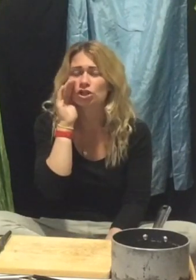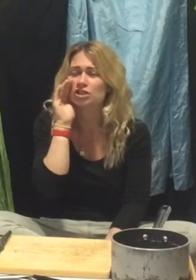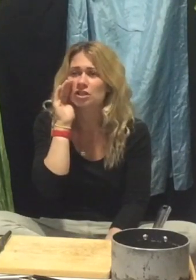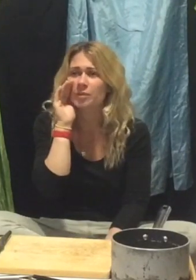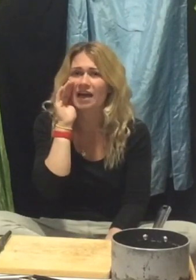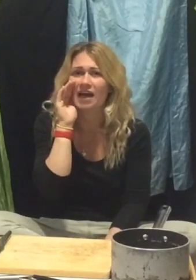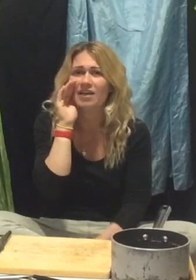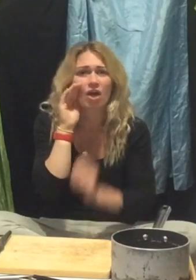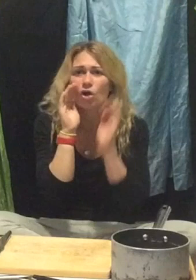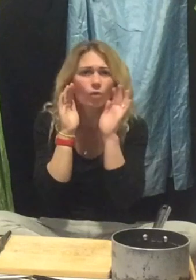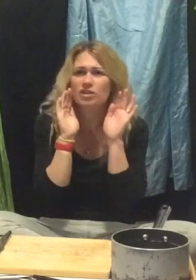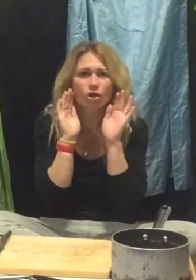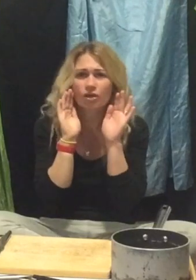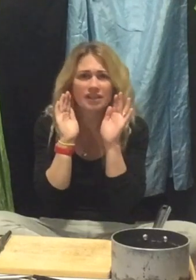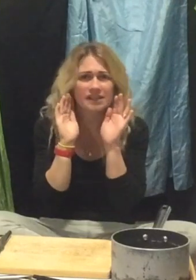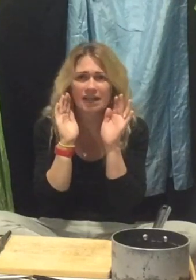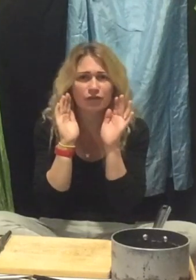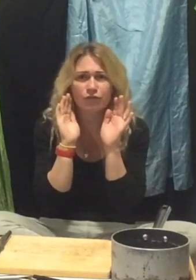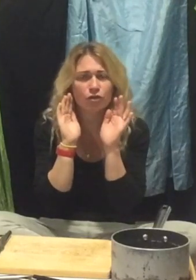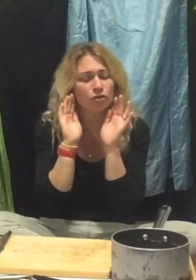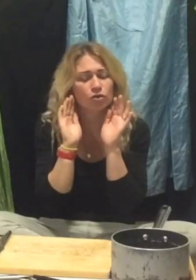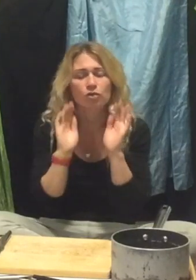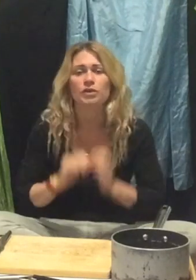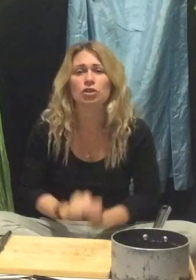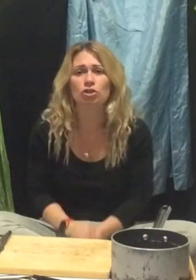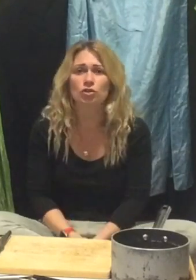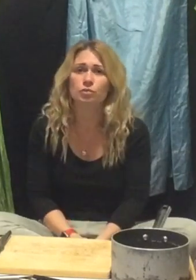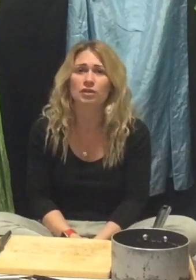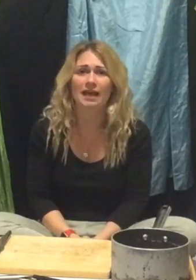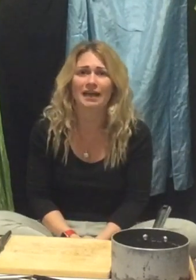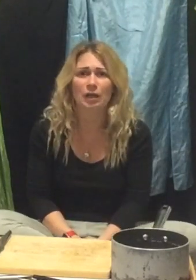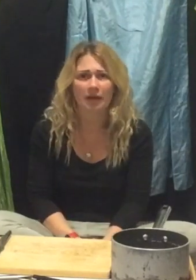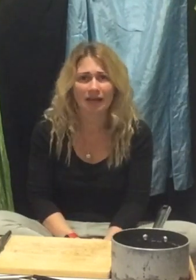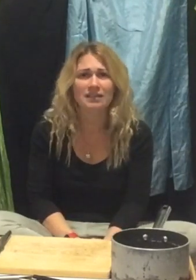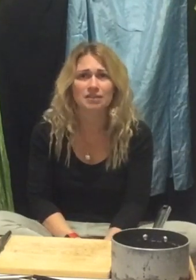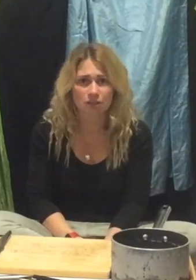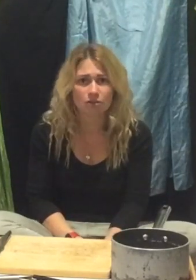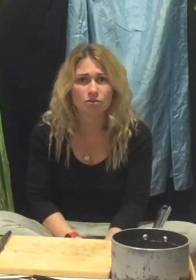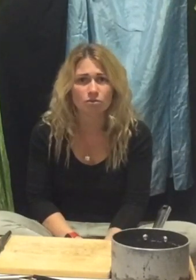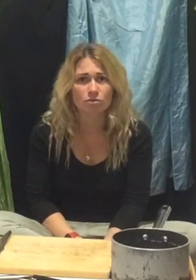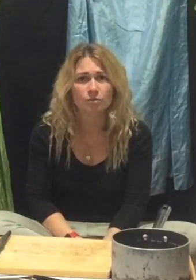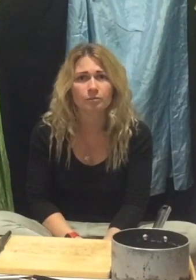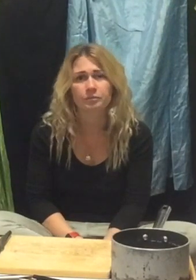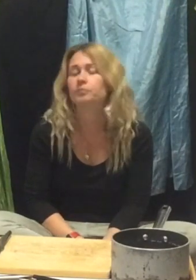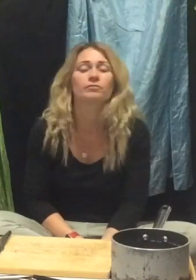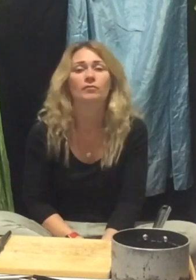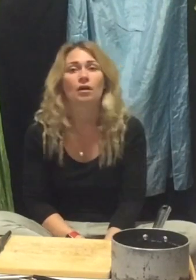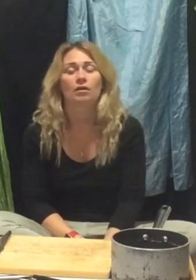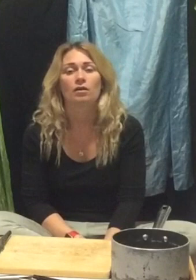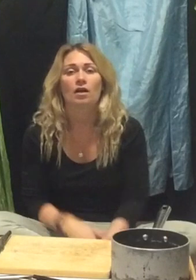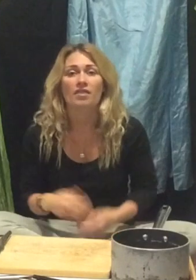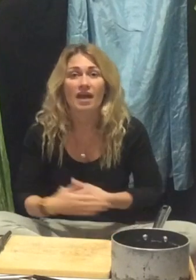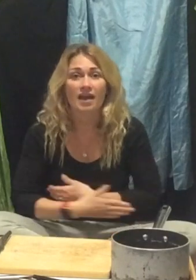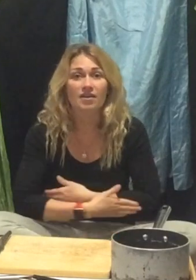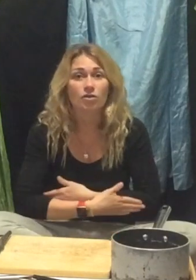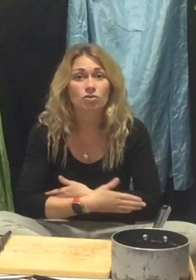Just a pan. We don't need any food. We just would like a pan to use. Then a